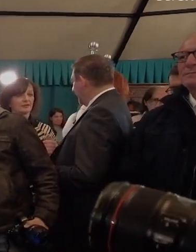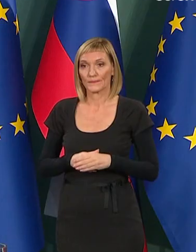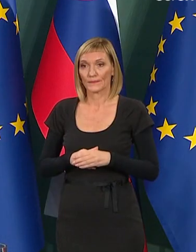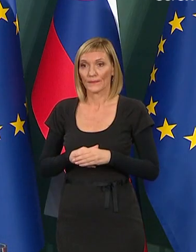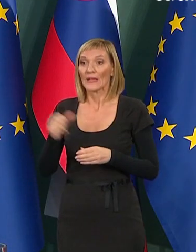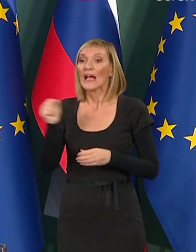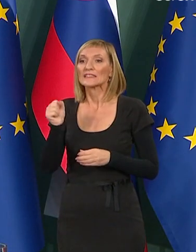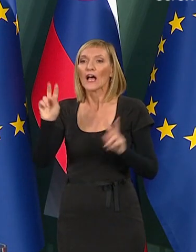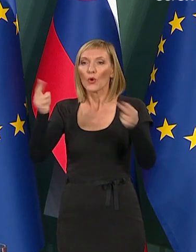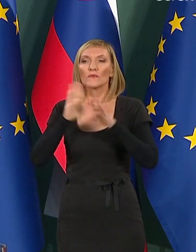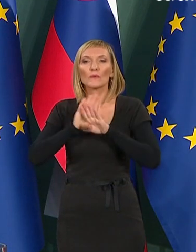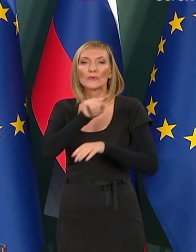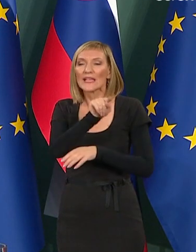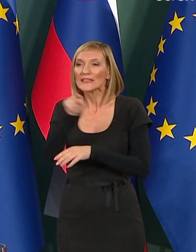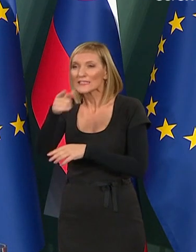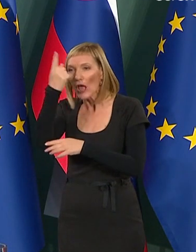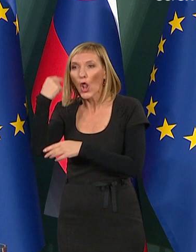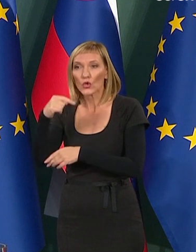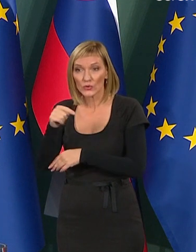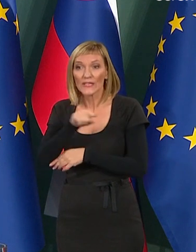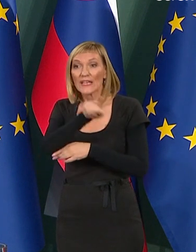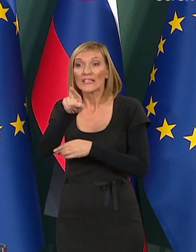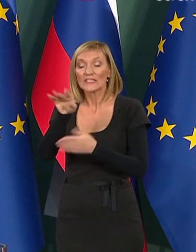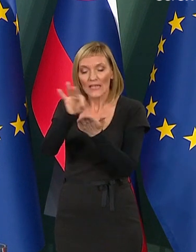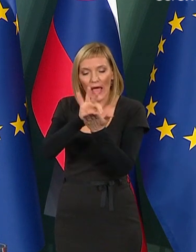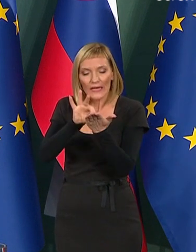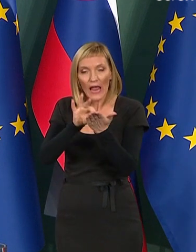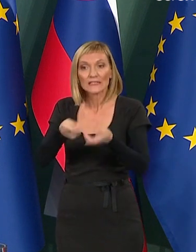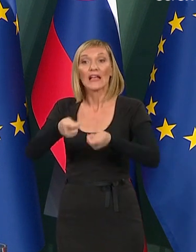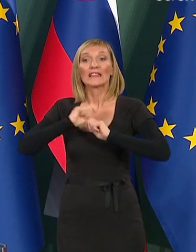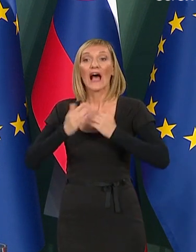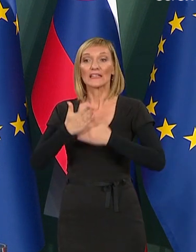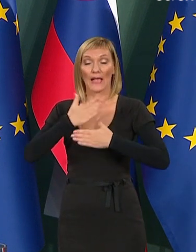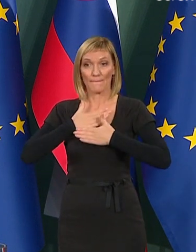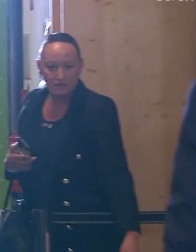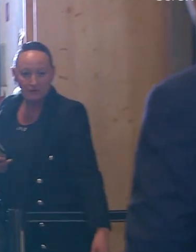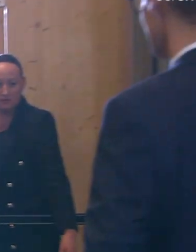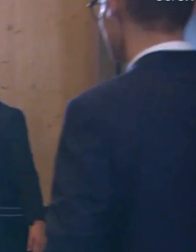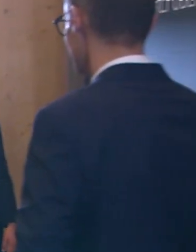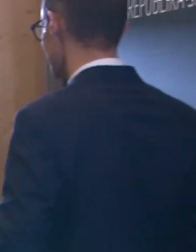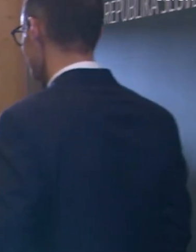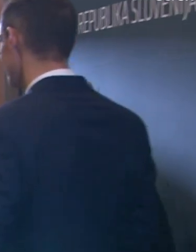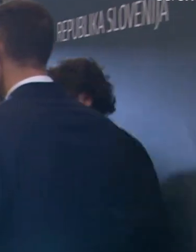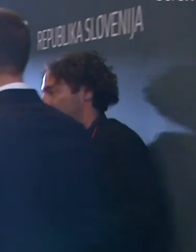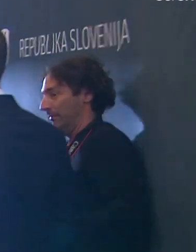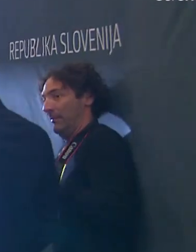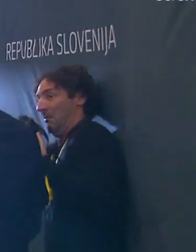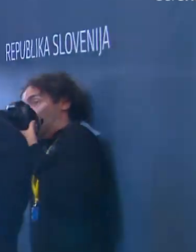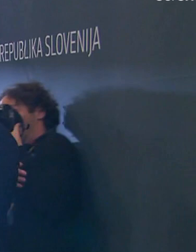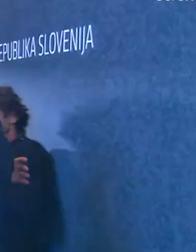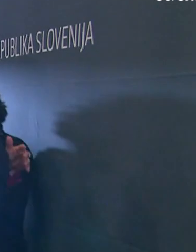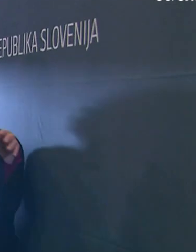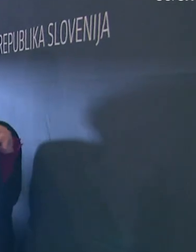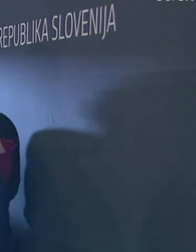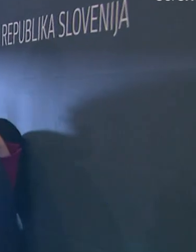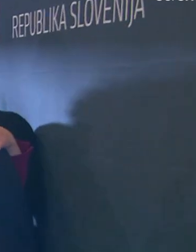former foreign minister, Anzi Logar. After conceding defeat, he said that he hopes Musar will carry out all the promises that she made